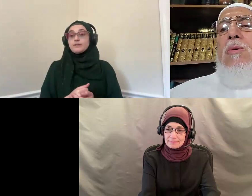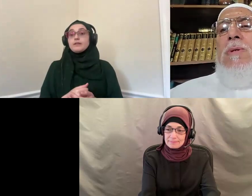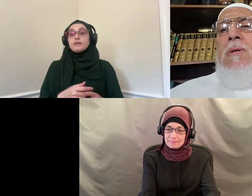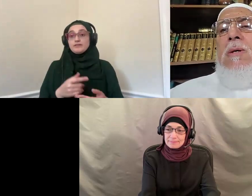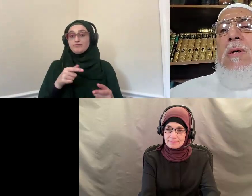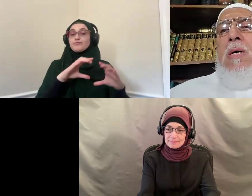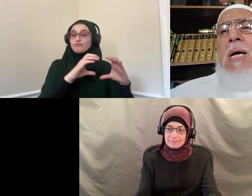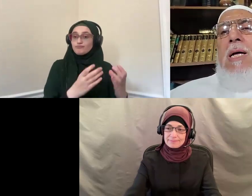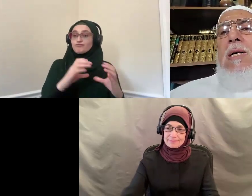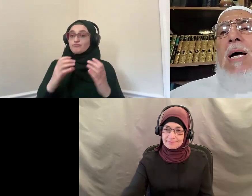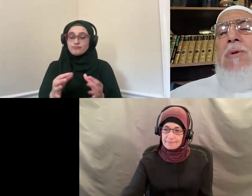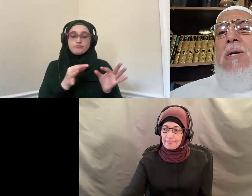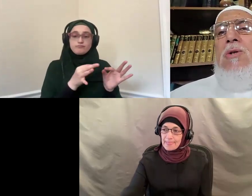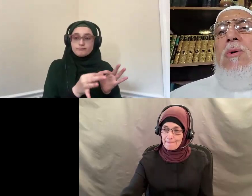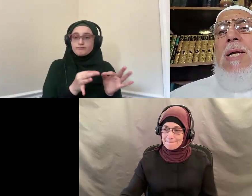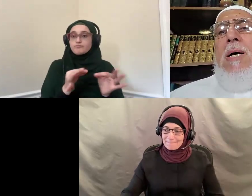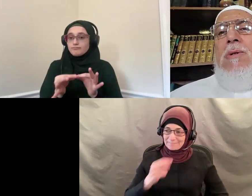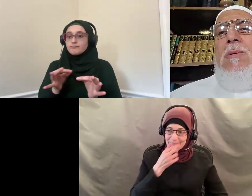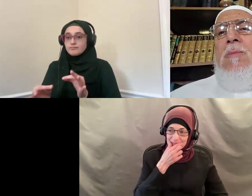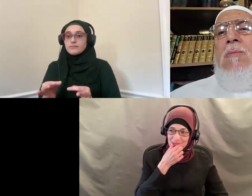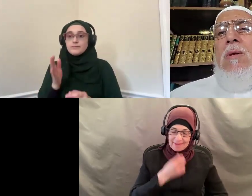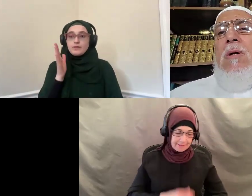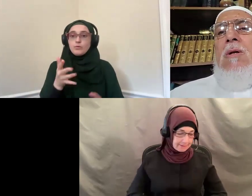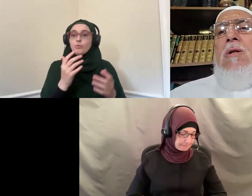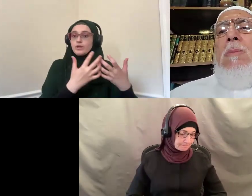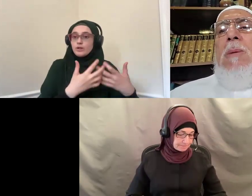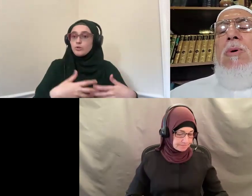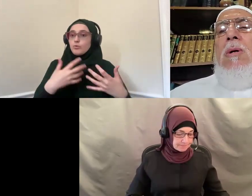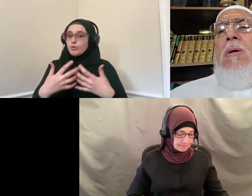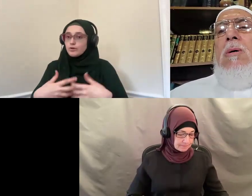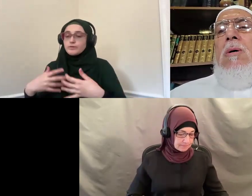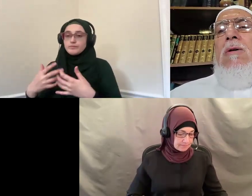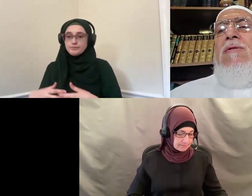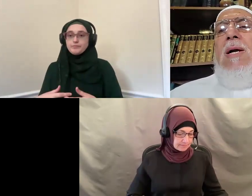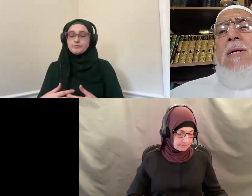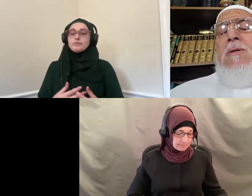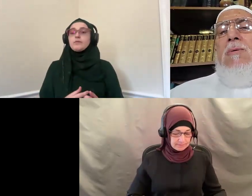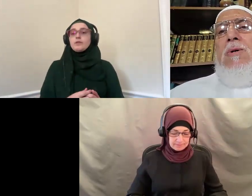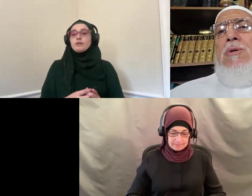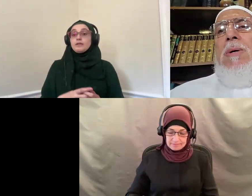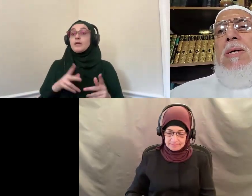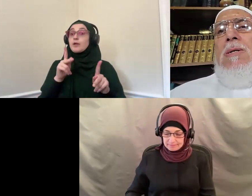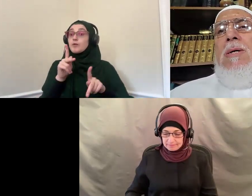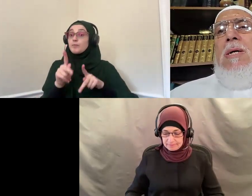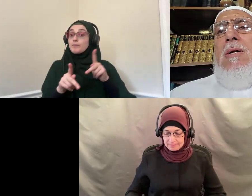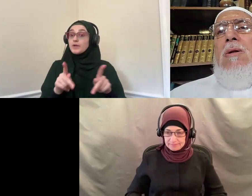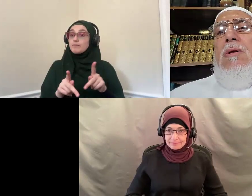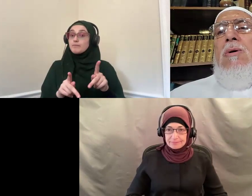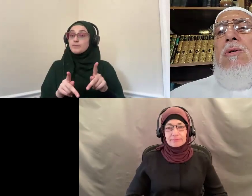those groups and how they are sorted out. The people of the right, which